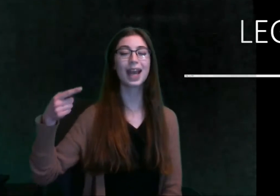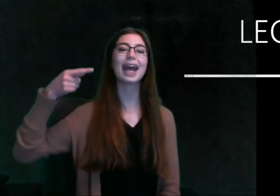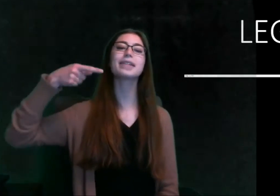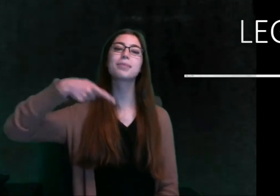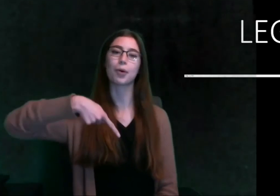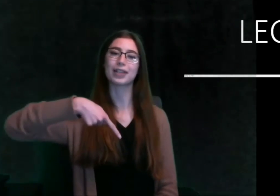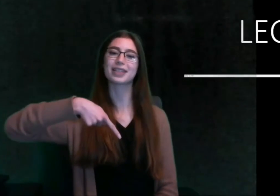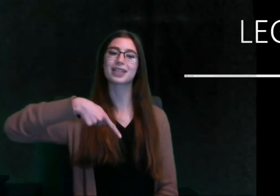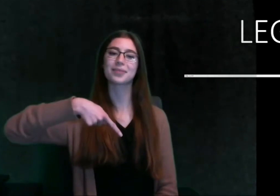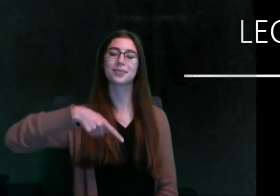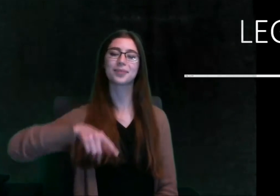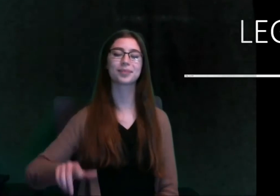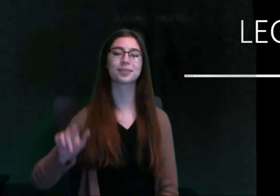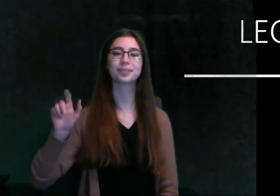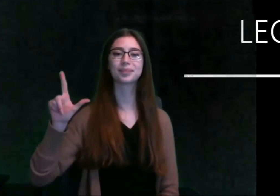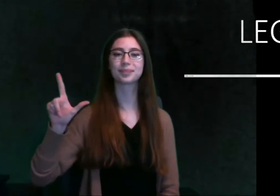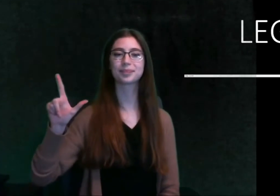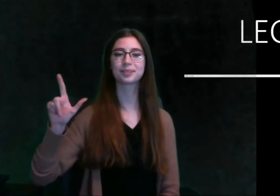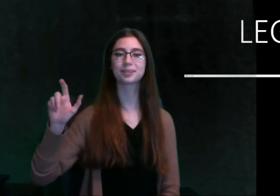And point.